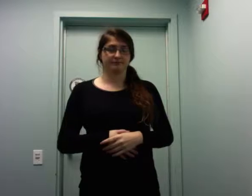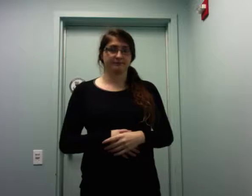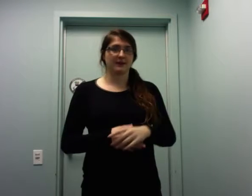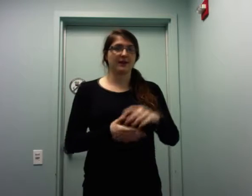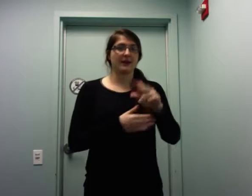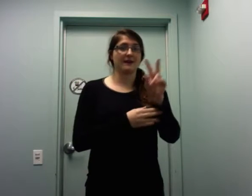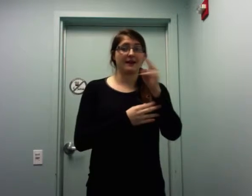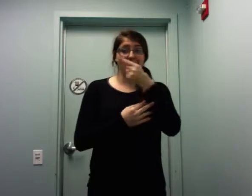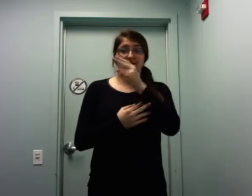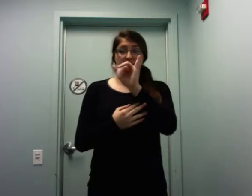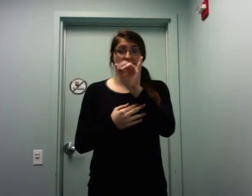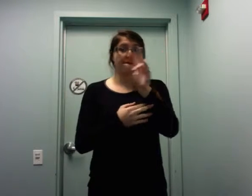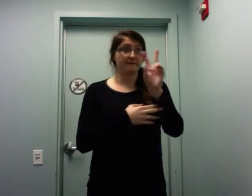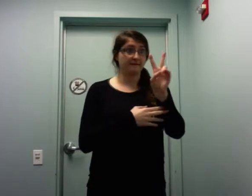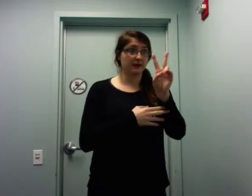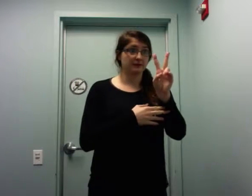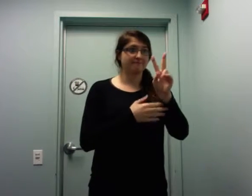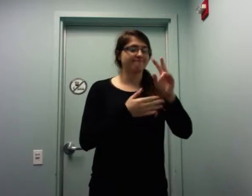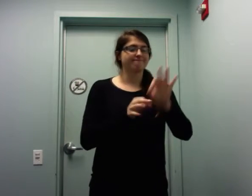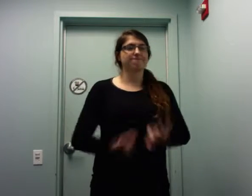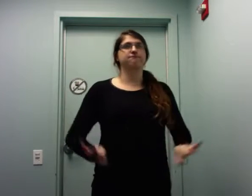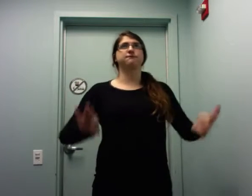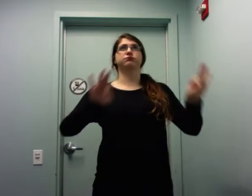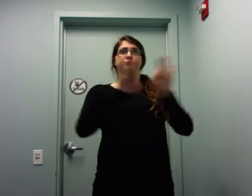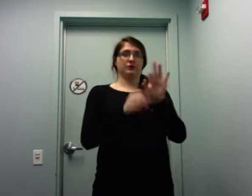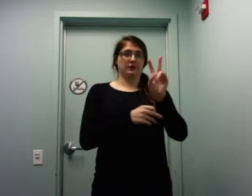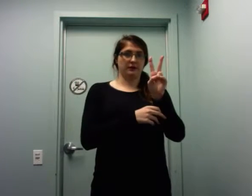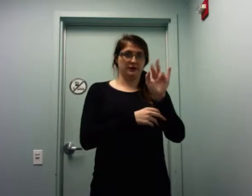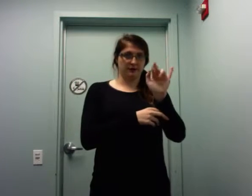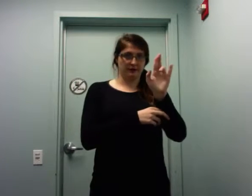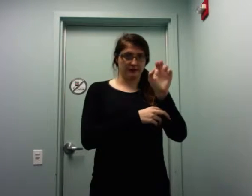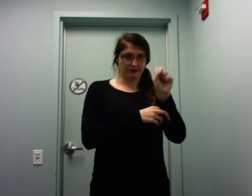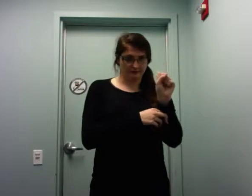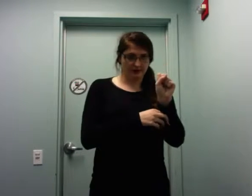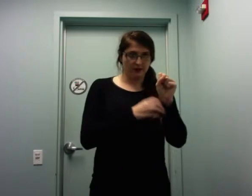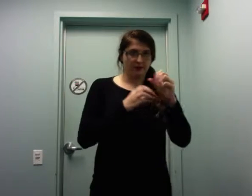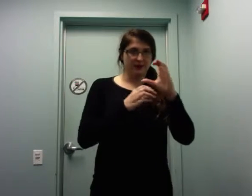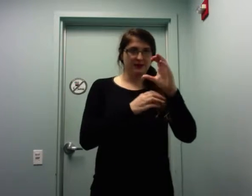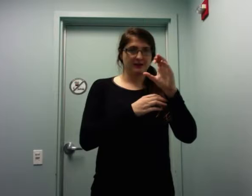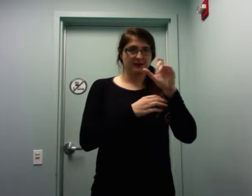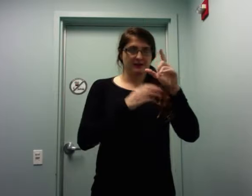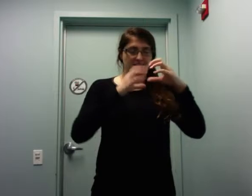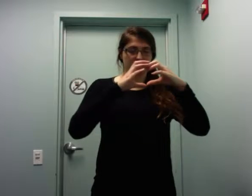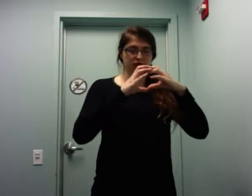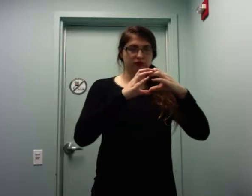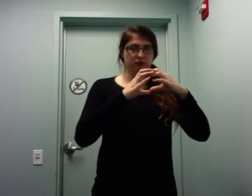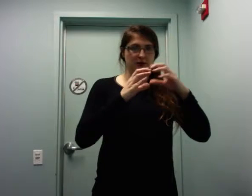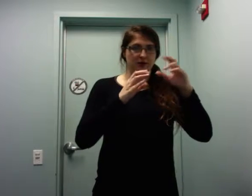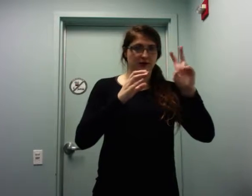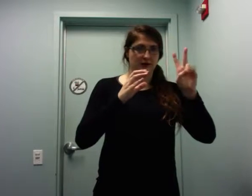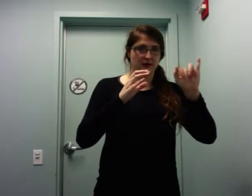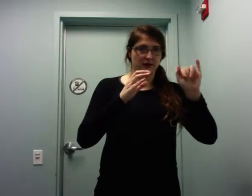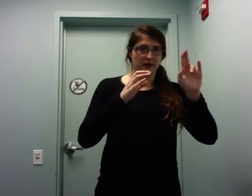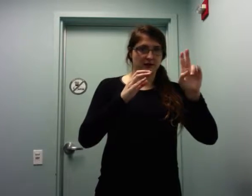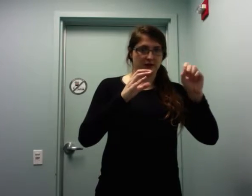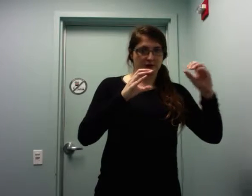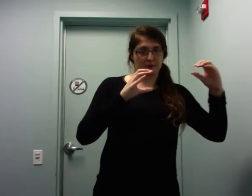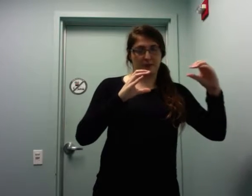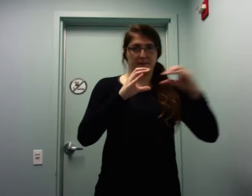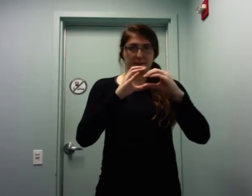A virus is a piece of a cell. It's not a complete cell. It needs a host cell in order to live and reproduce. The host